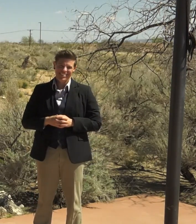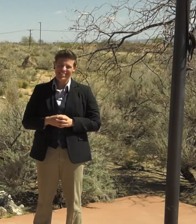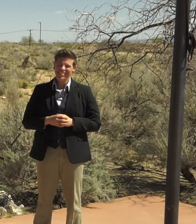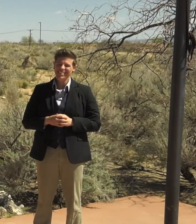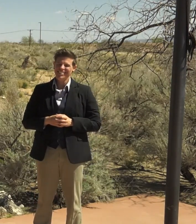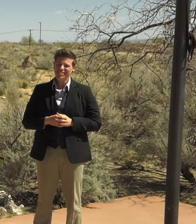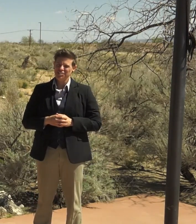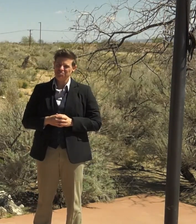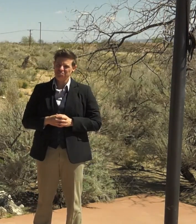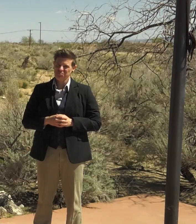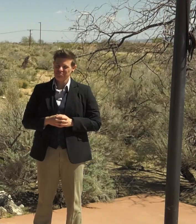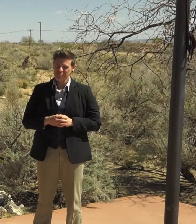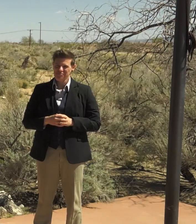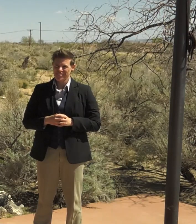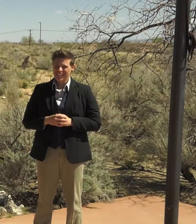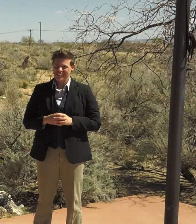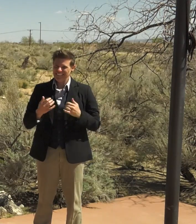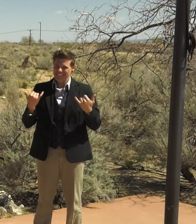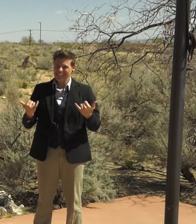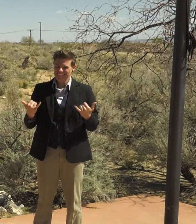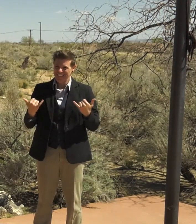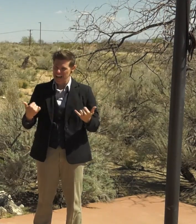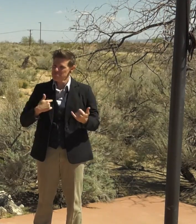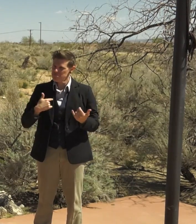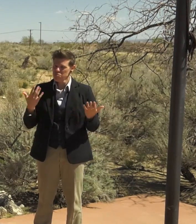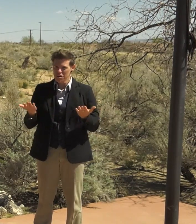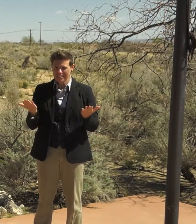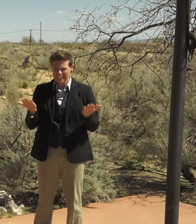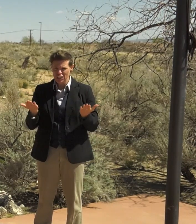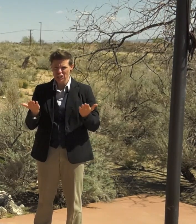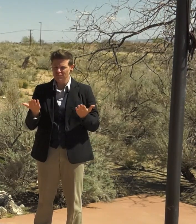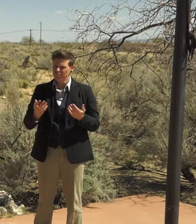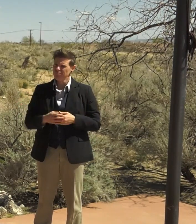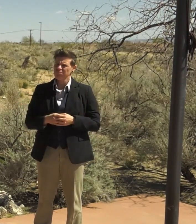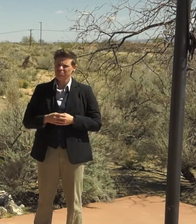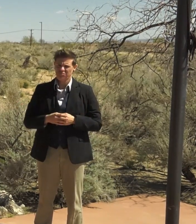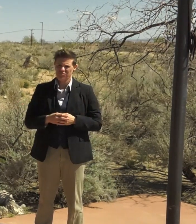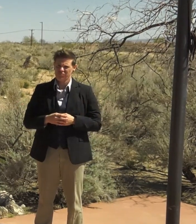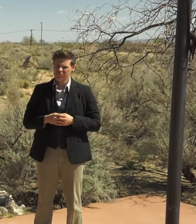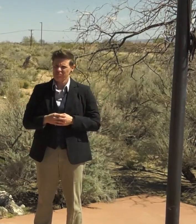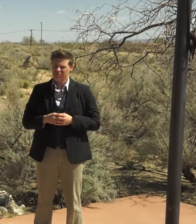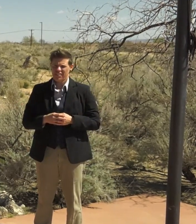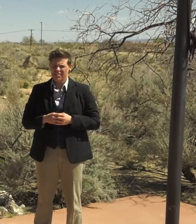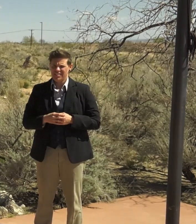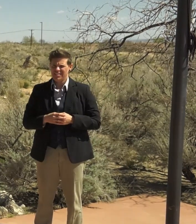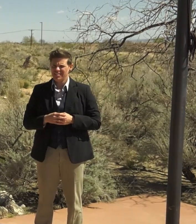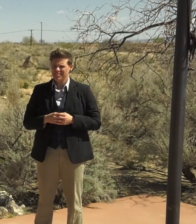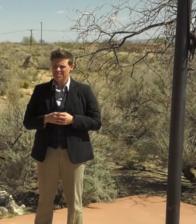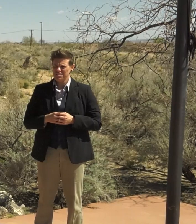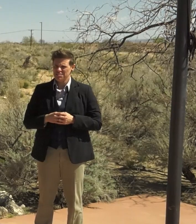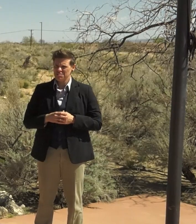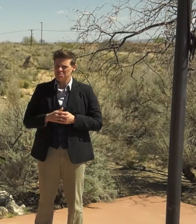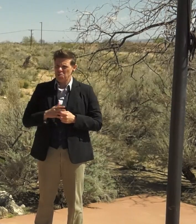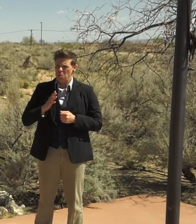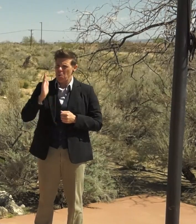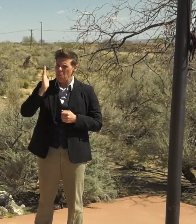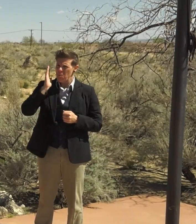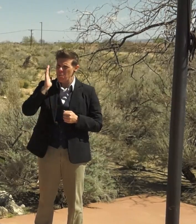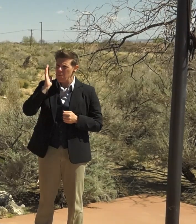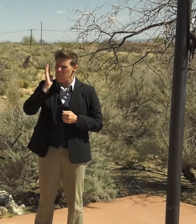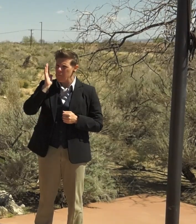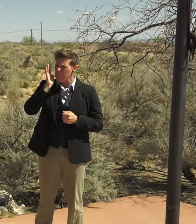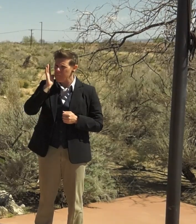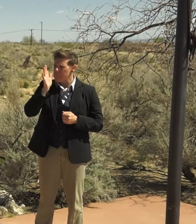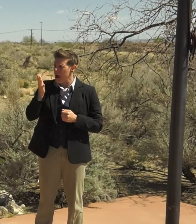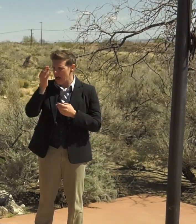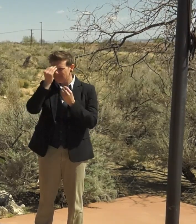We are out here today at our, I'll get the official names, we'll hear about it, but I just call it Petroglyph Park.